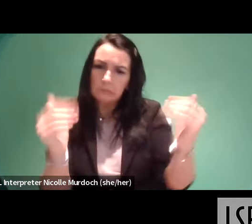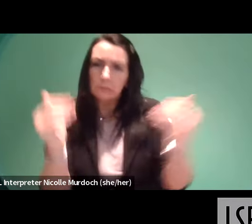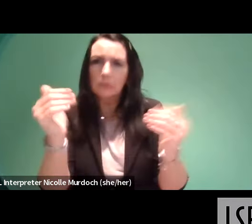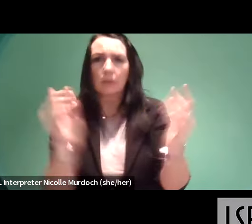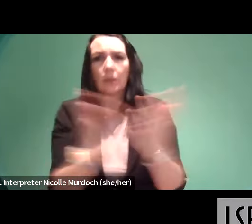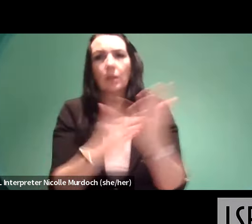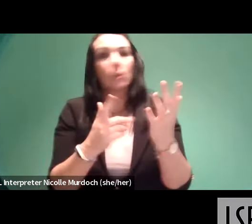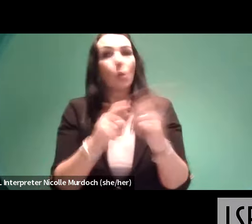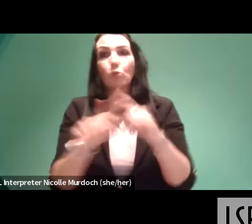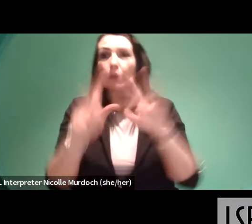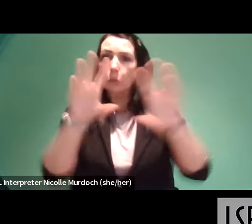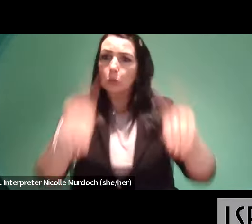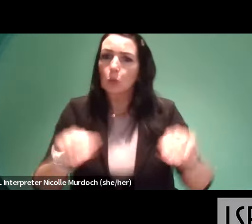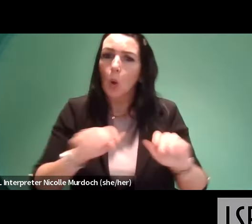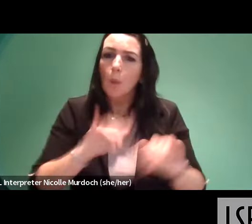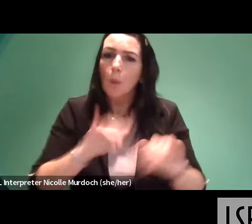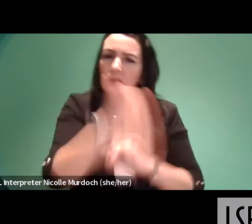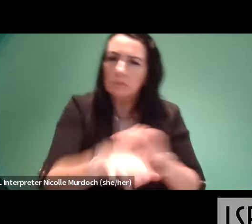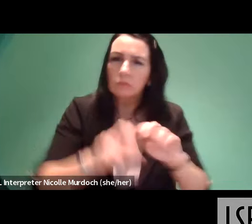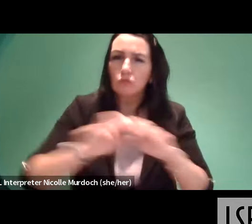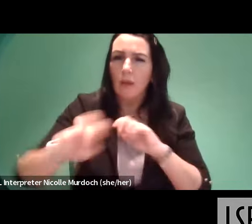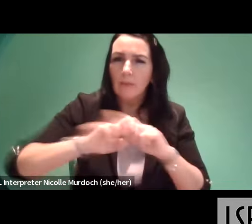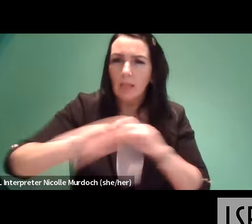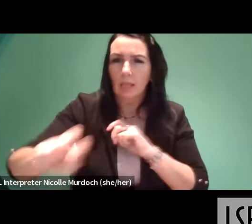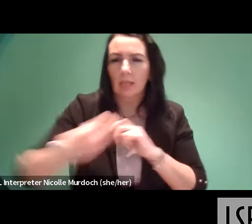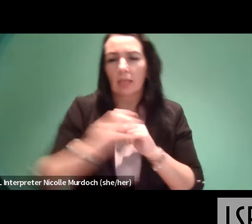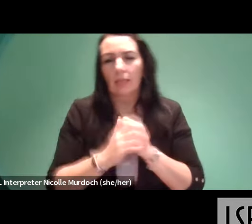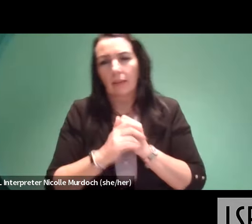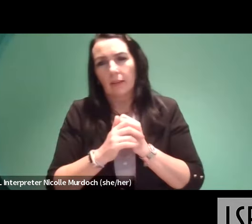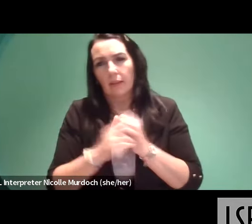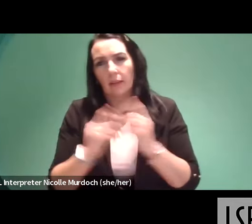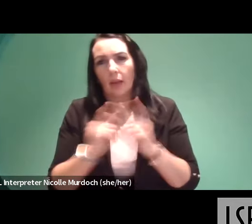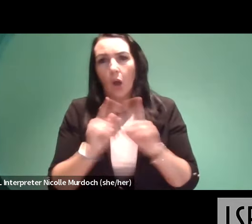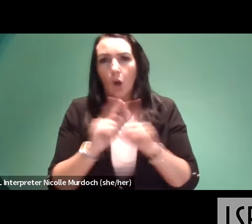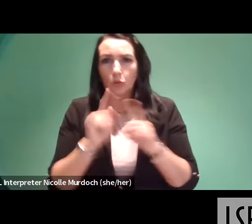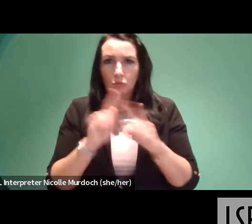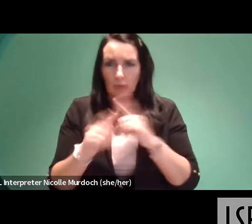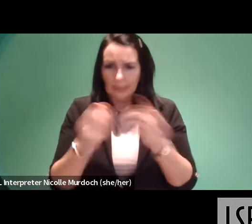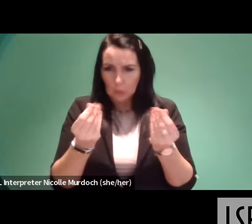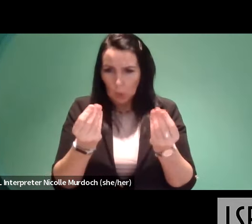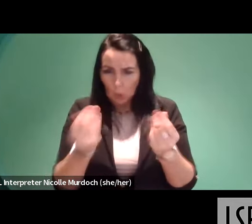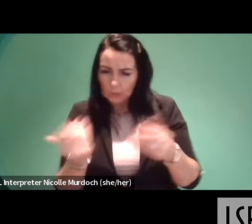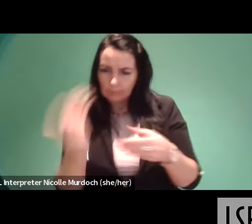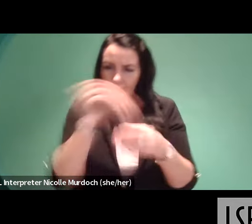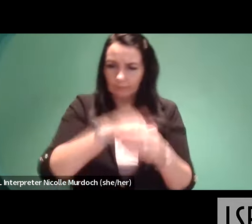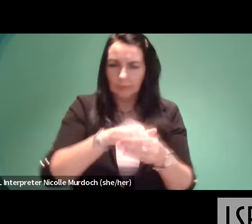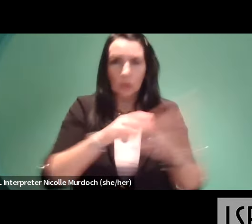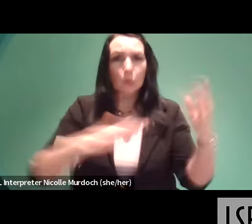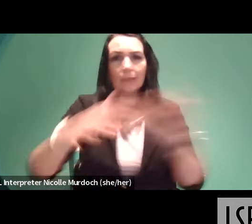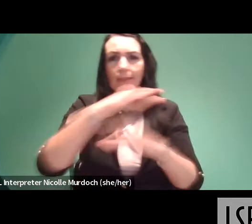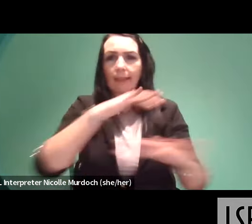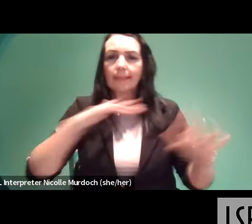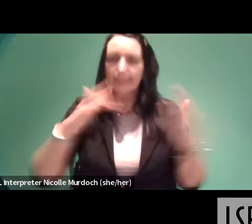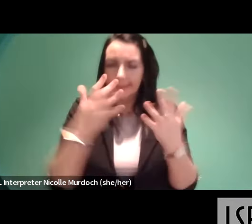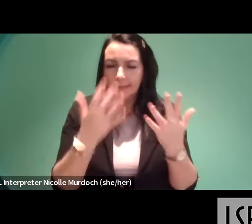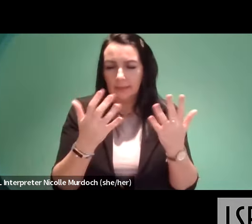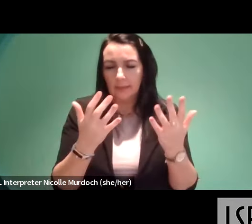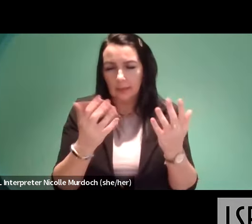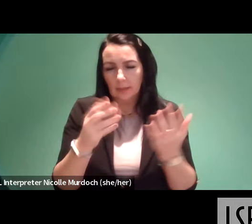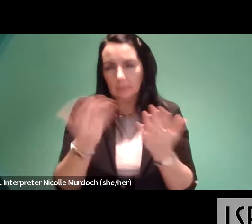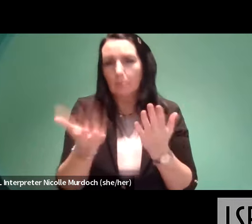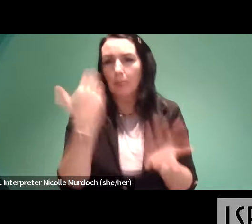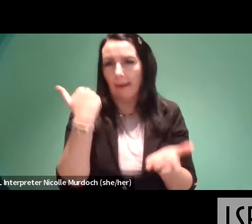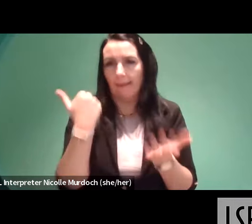traveling and essentially capturing some of the kind of the cost to society from doing that. So it can be done.